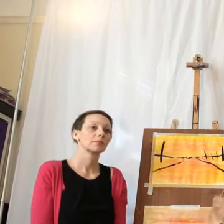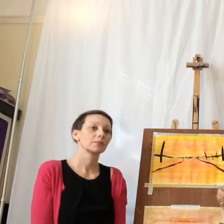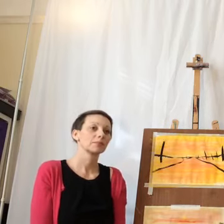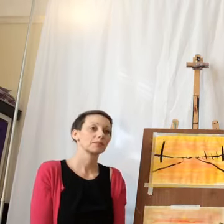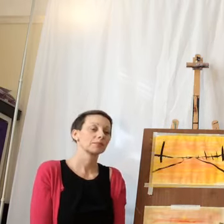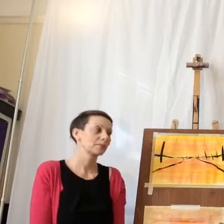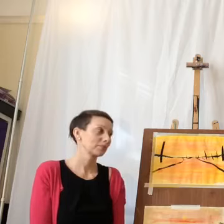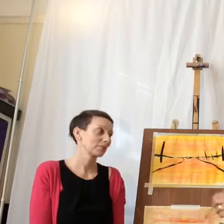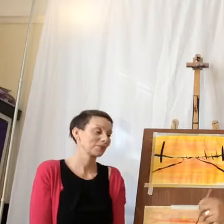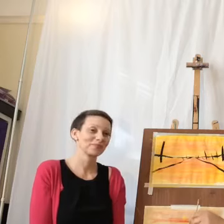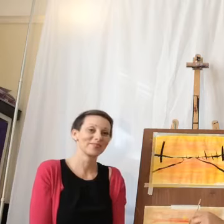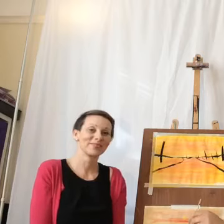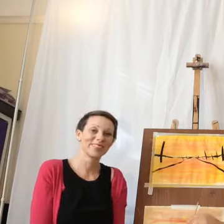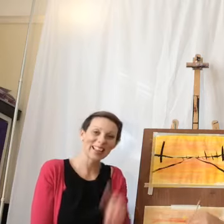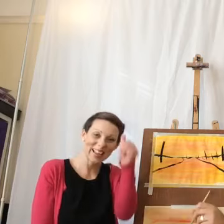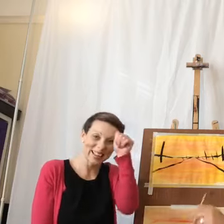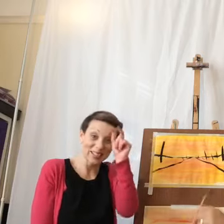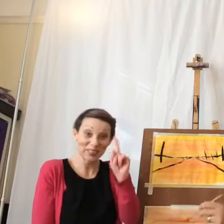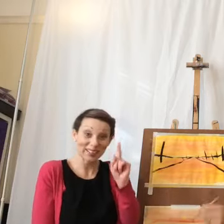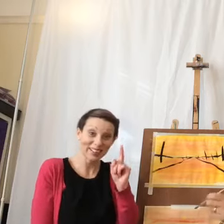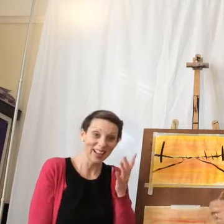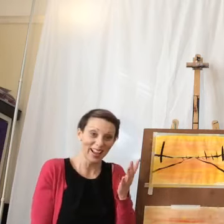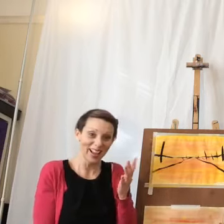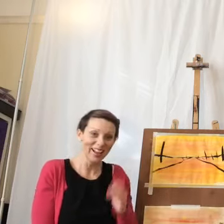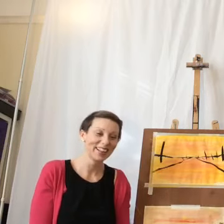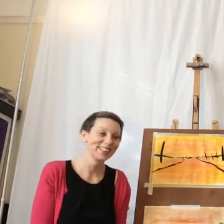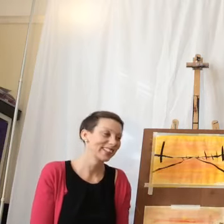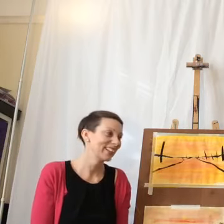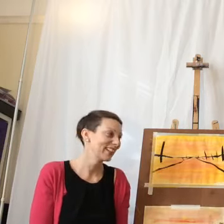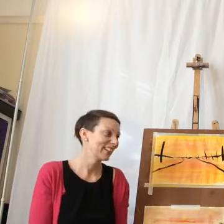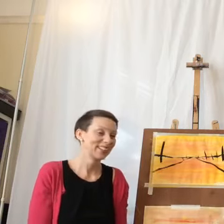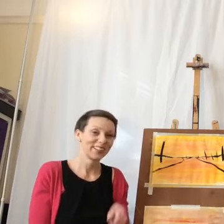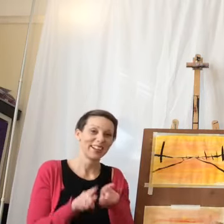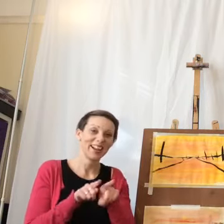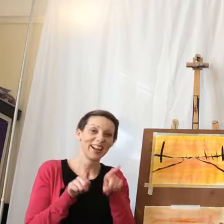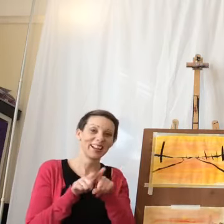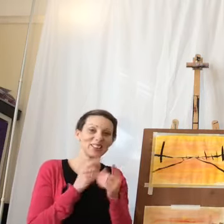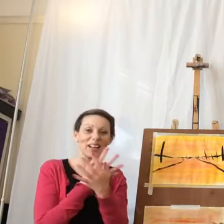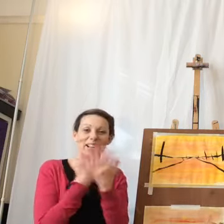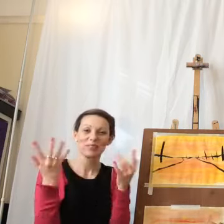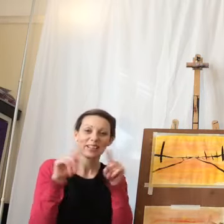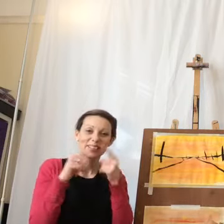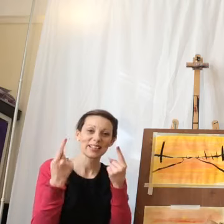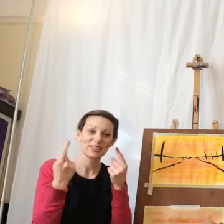Do you know how it is yet? I try to do as many artist jokes as I can.